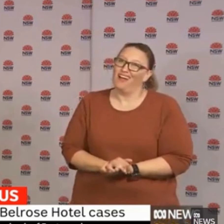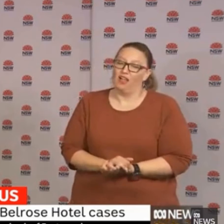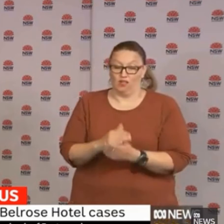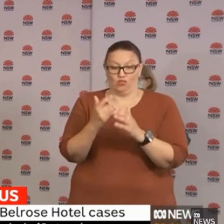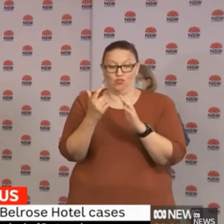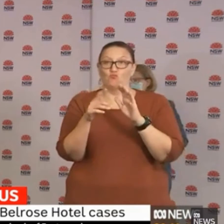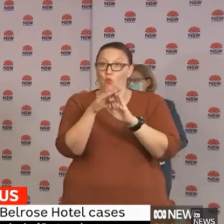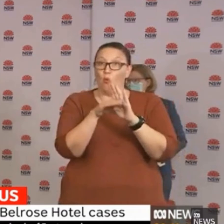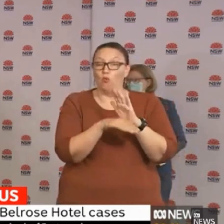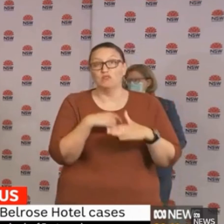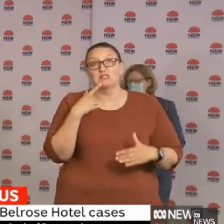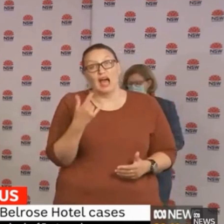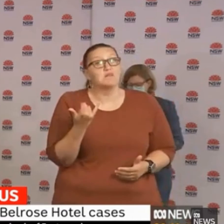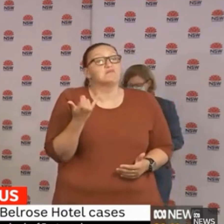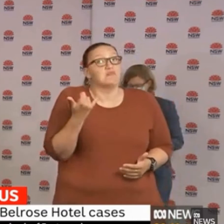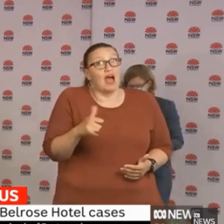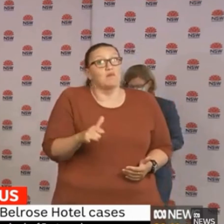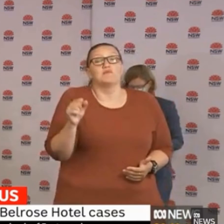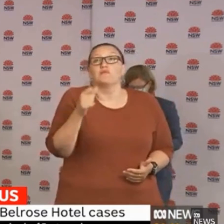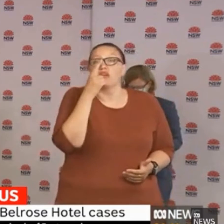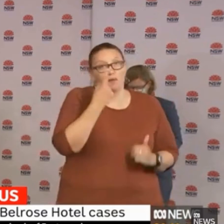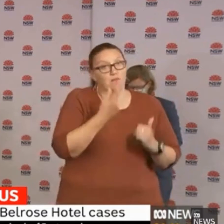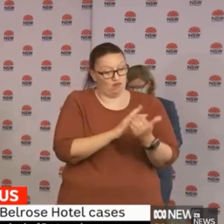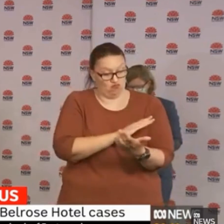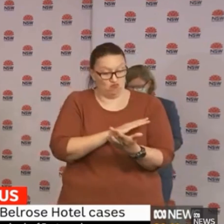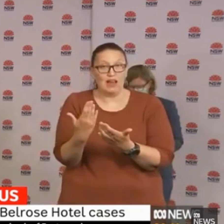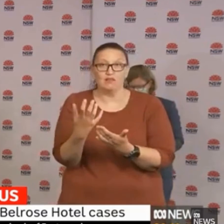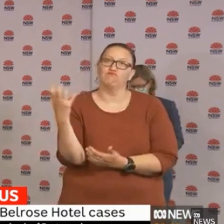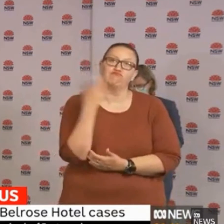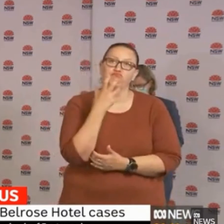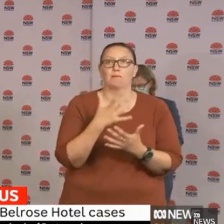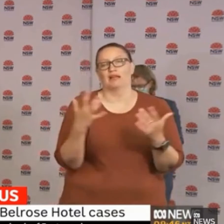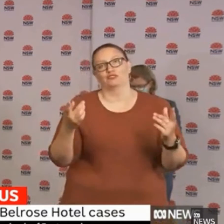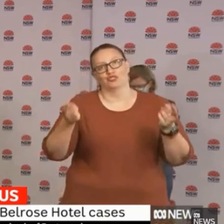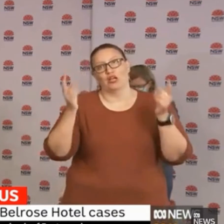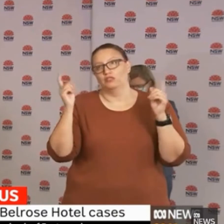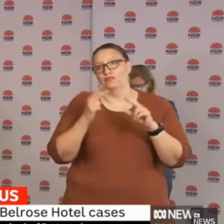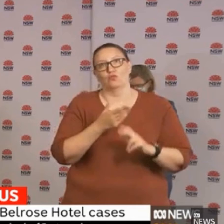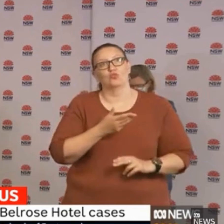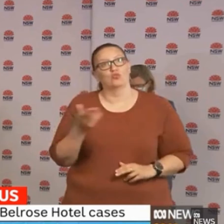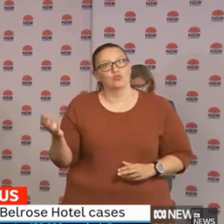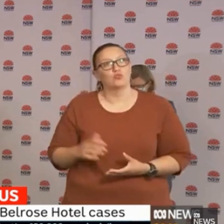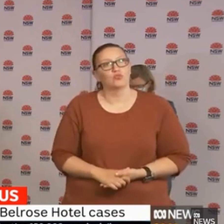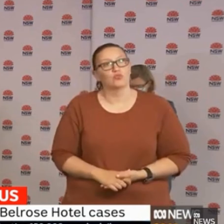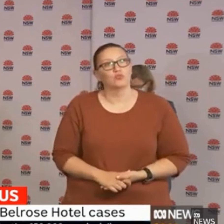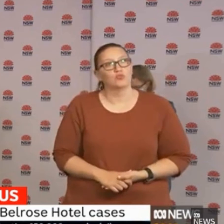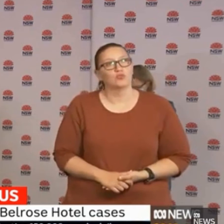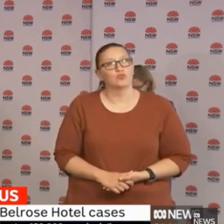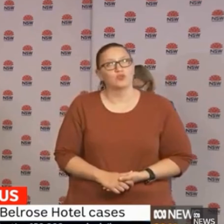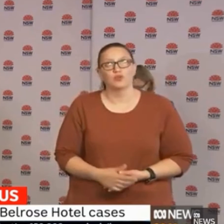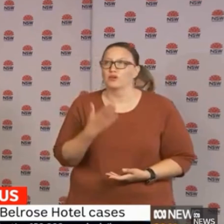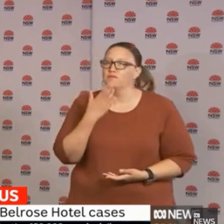might be able to. Practically it is extremely dangerous for you to do that in the current situation. So my request,